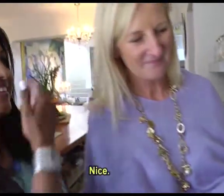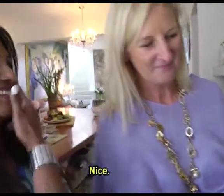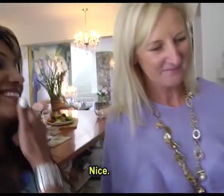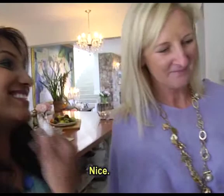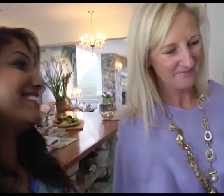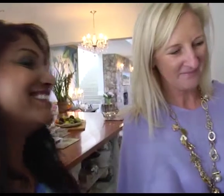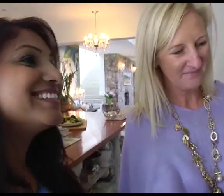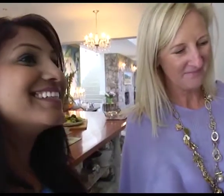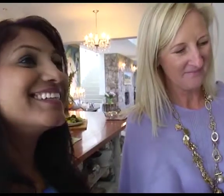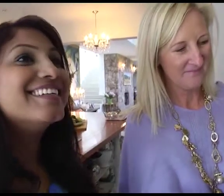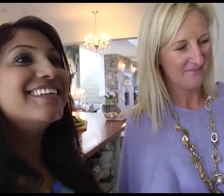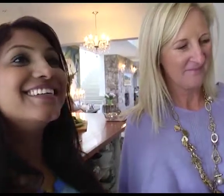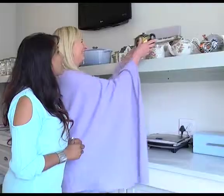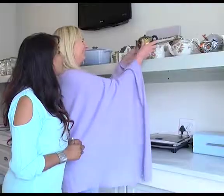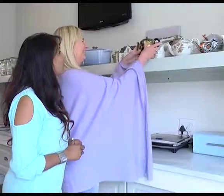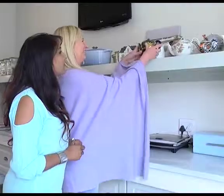Nice.